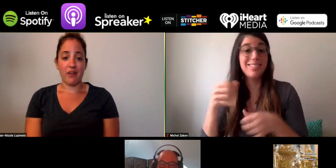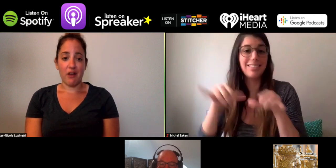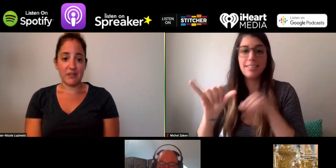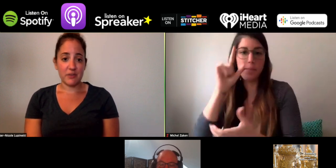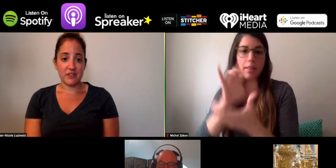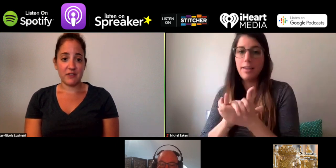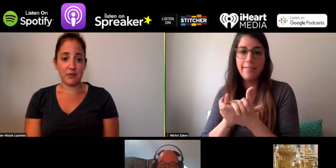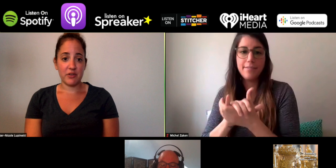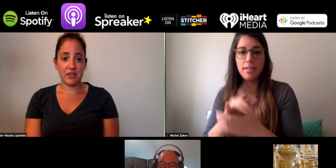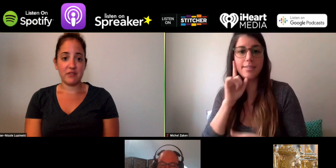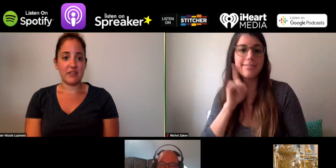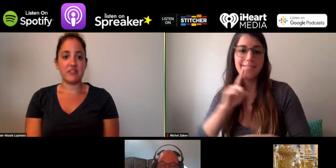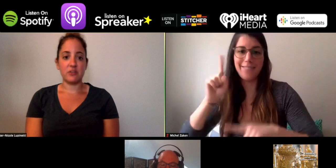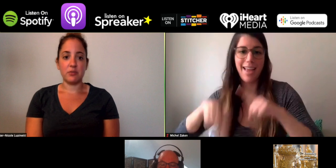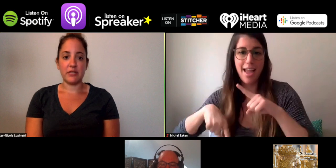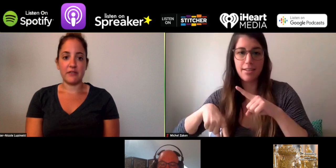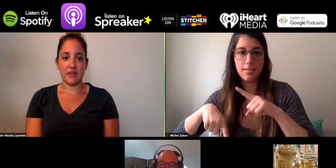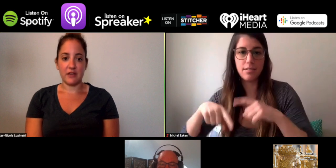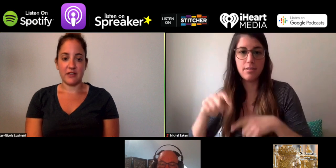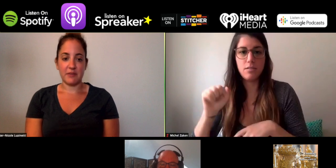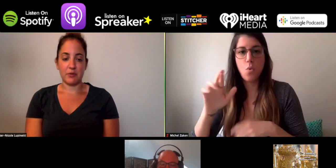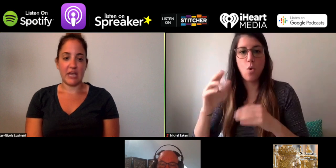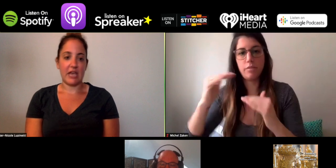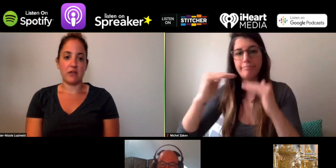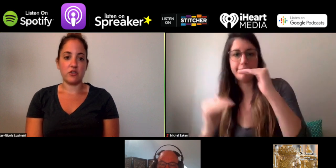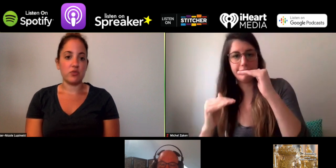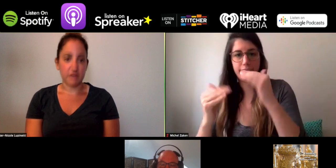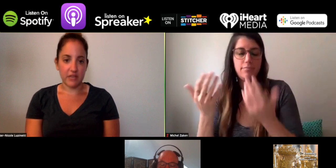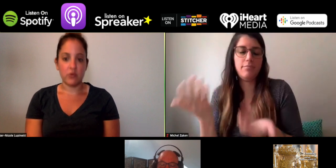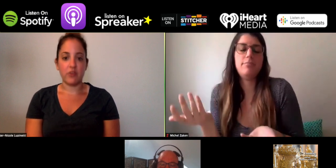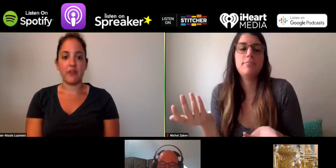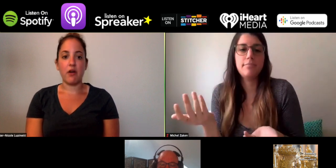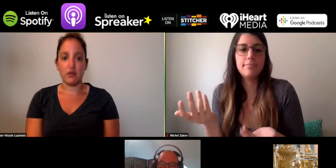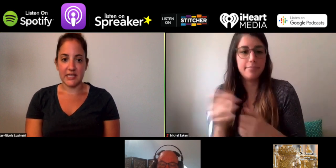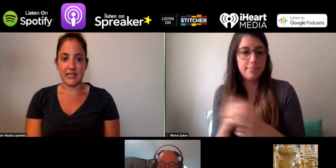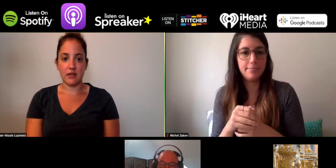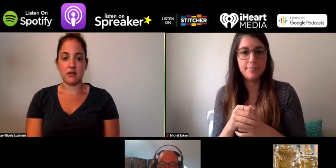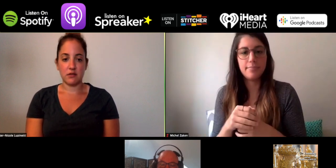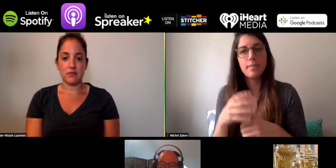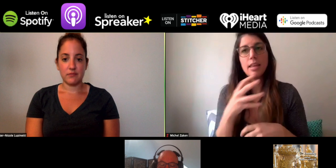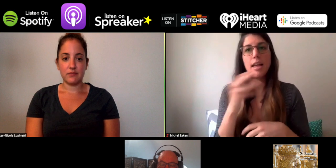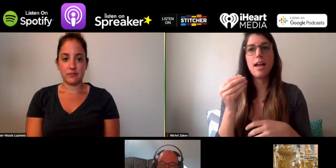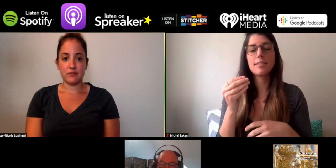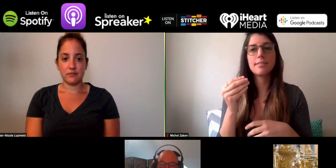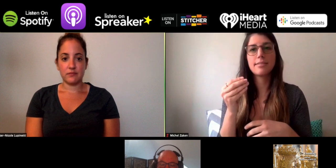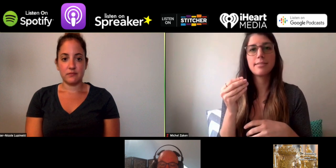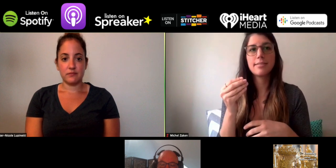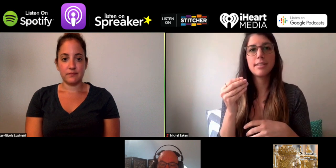when they are exposed to the deaf community, they still believe that deaf people can't do things or that they are less than.